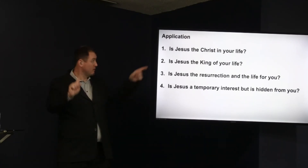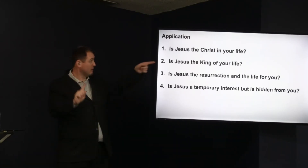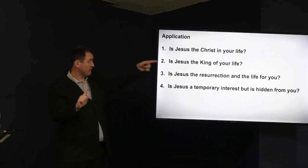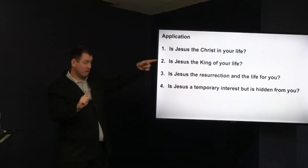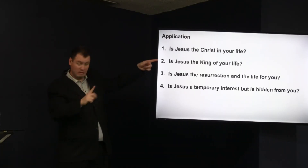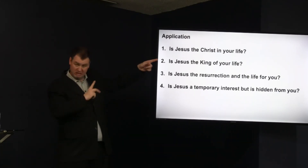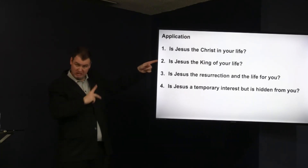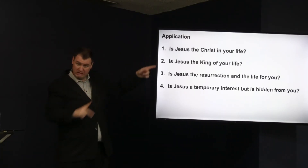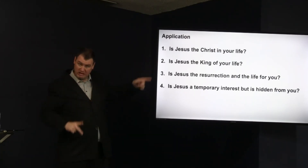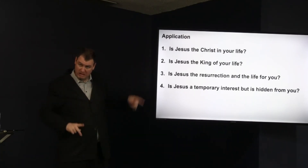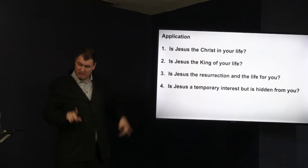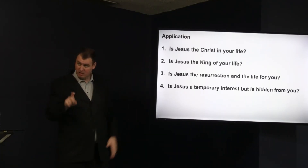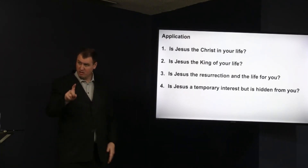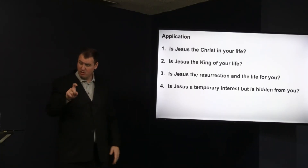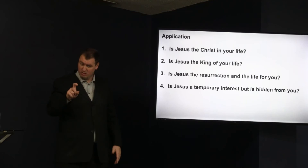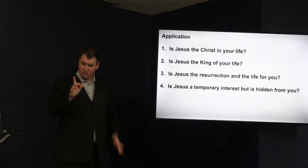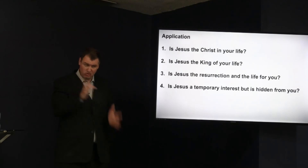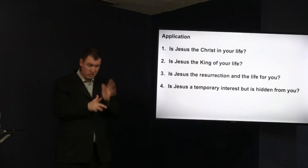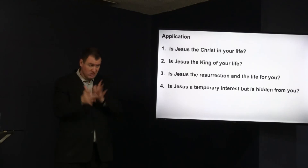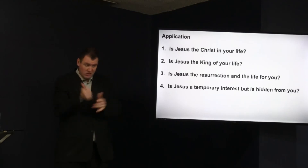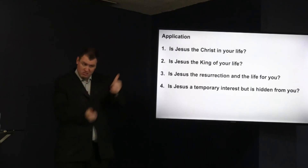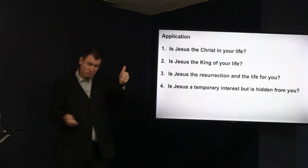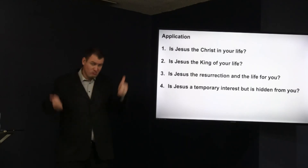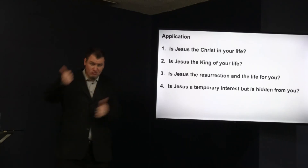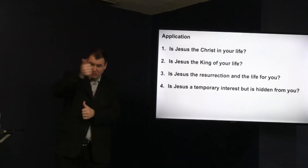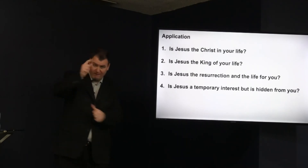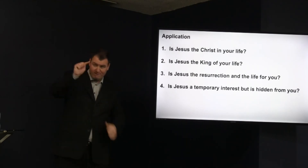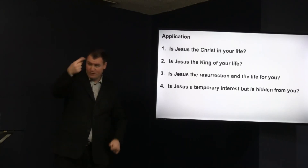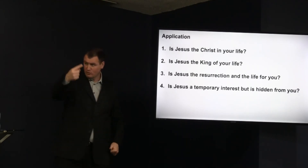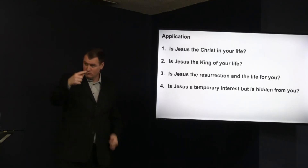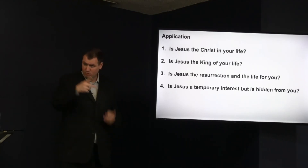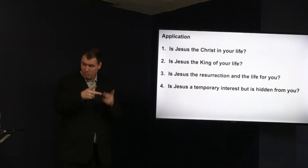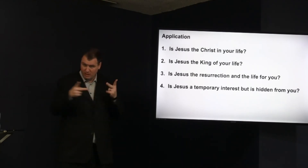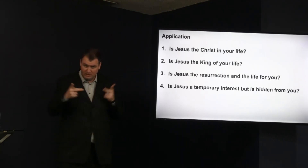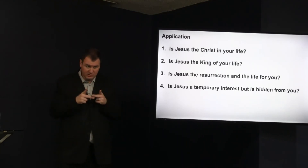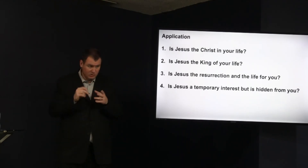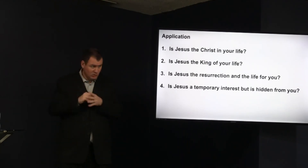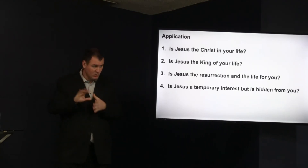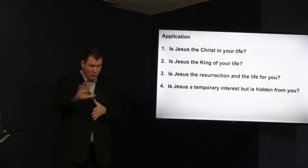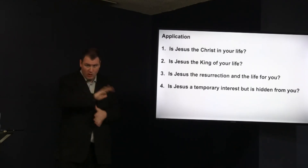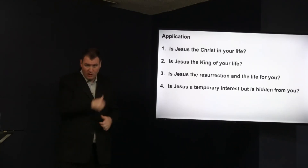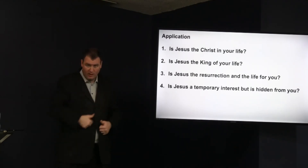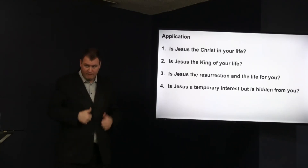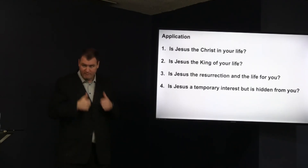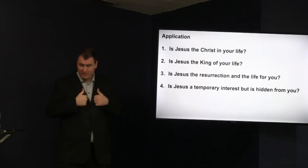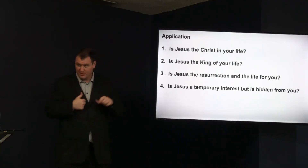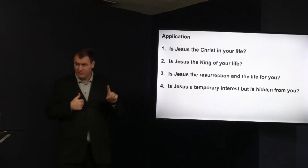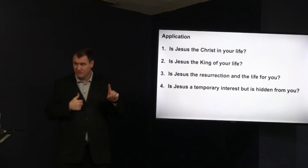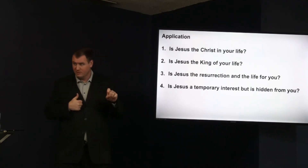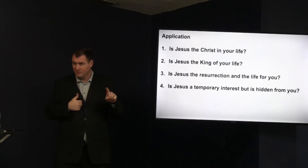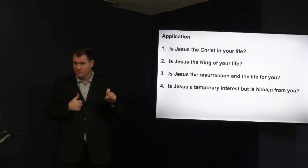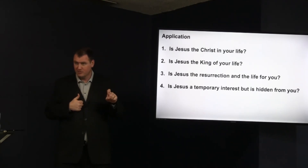the one. Is he king? Is he first place in your life?